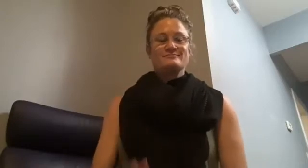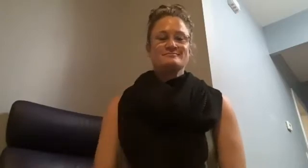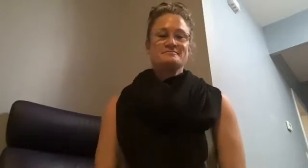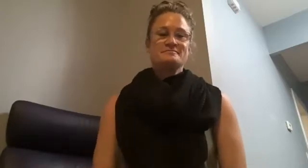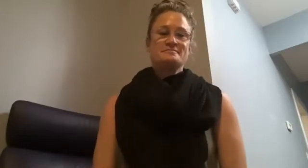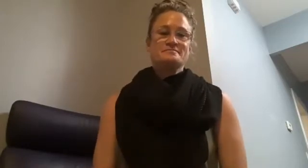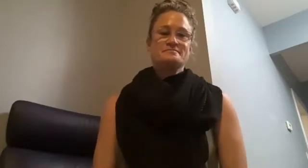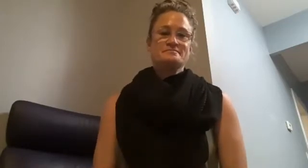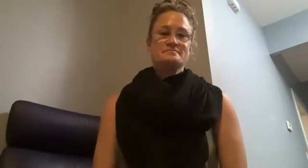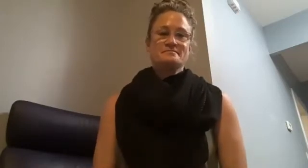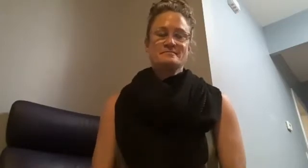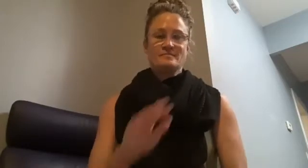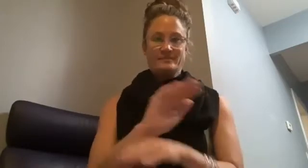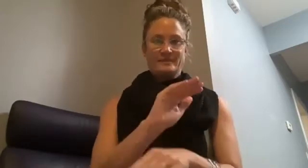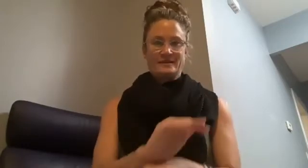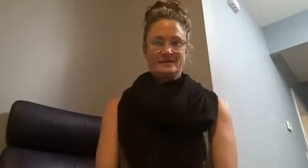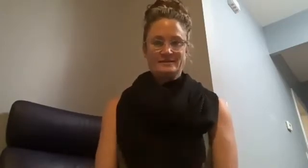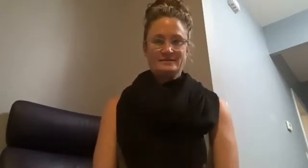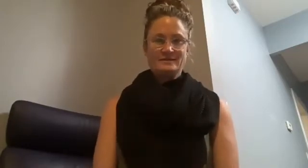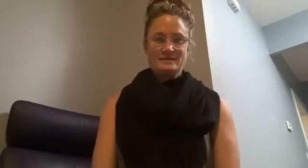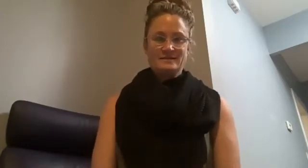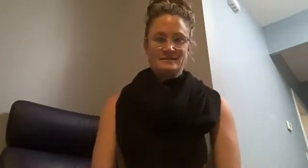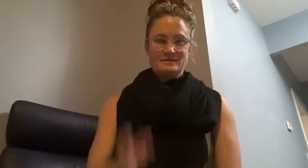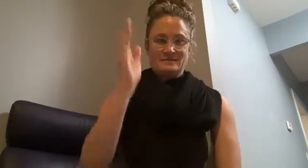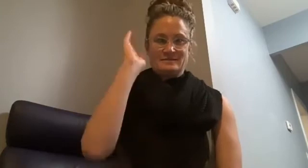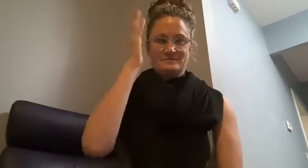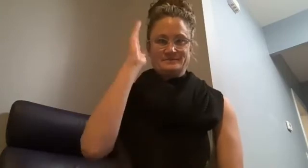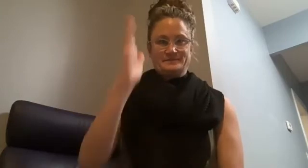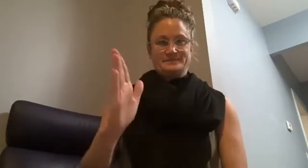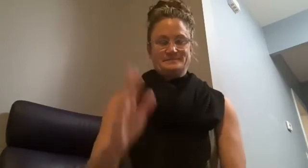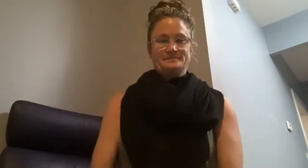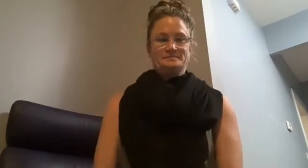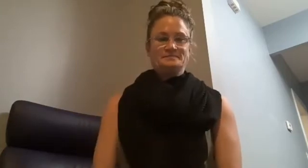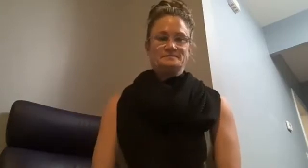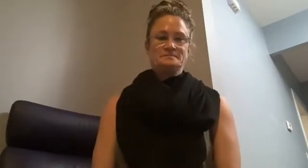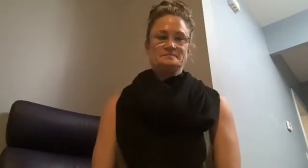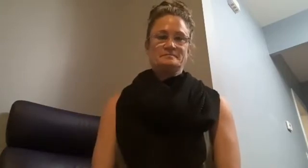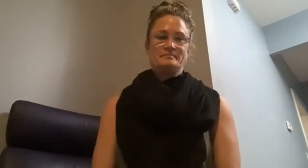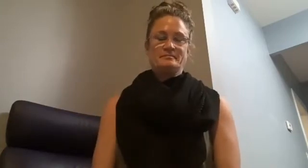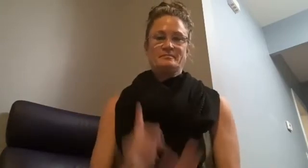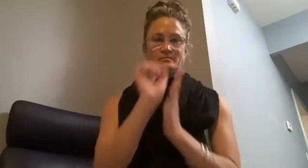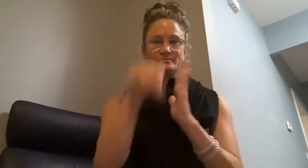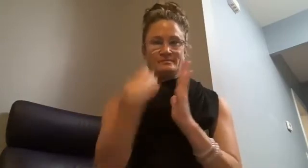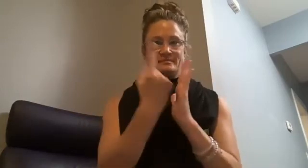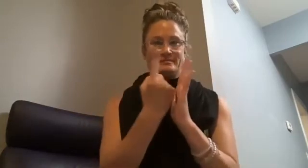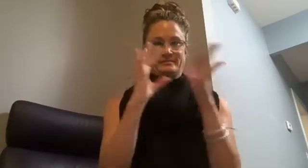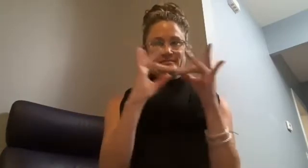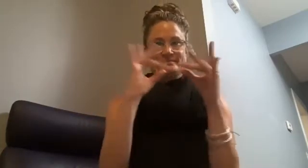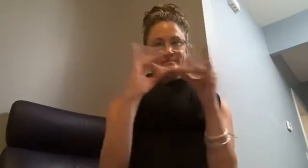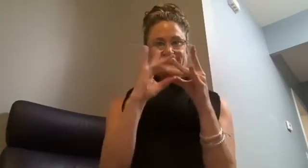So tonight, our speaker will be sharing for approximately 1 hour. Our speaker comes to us from Toronto,